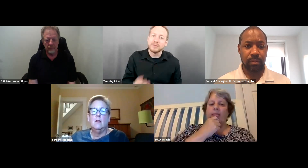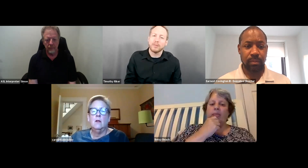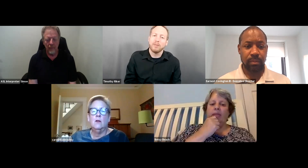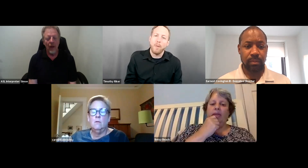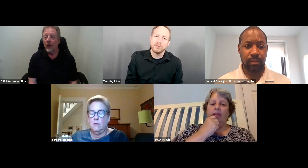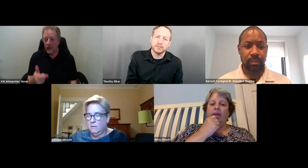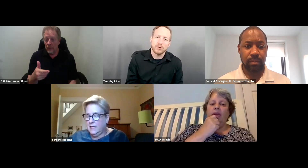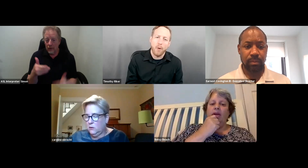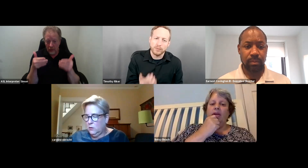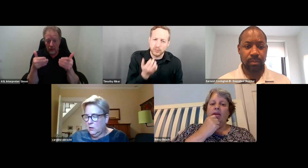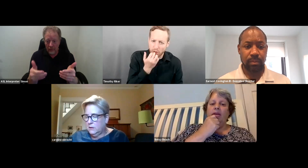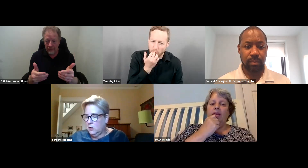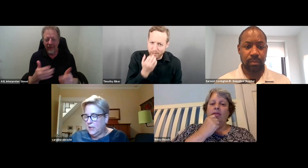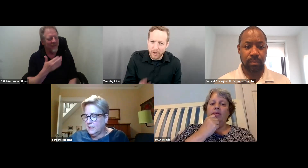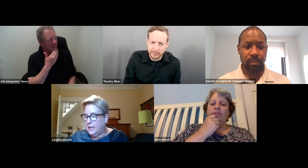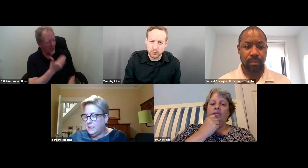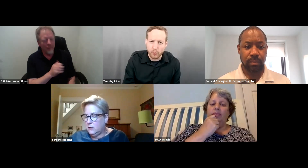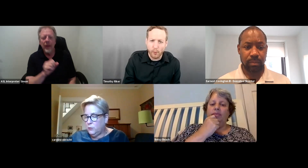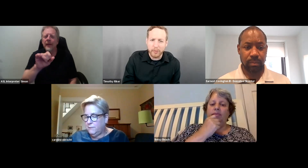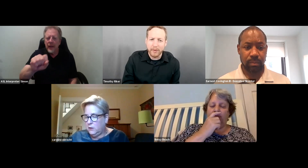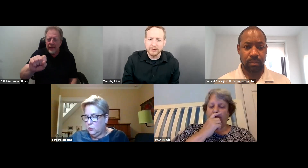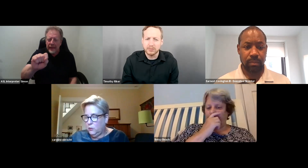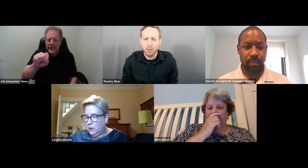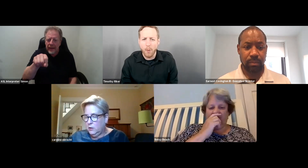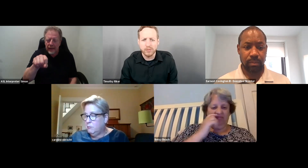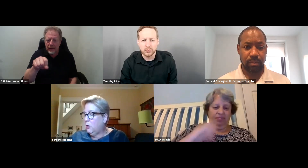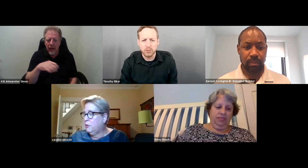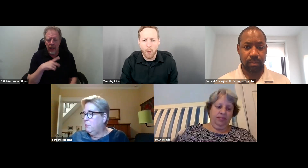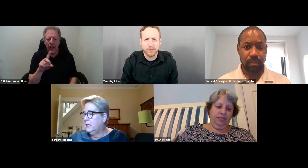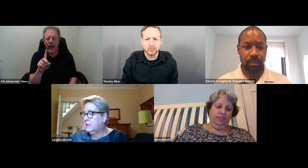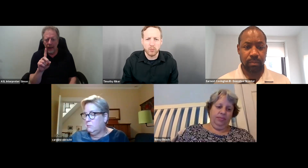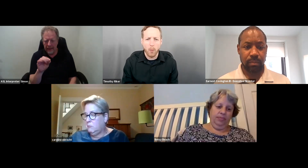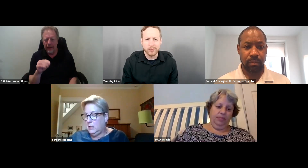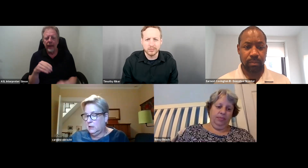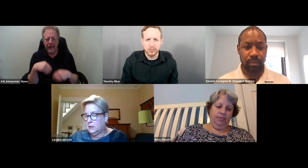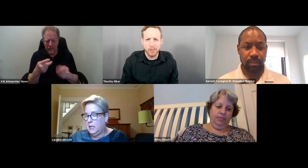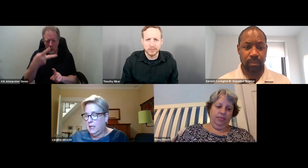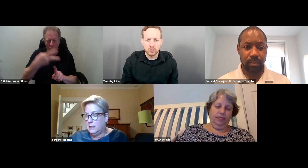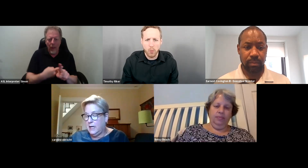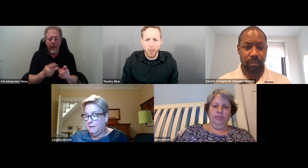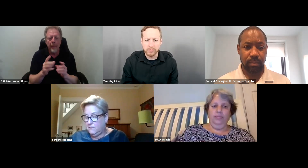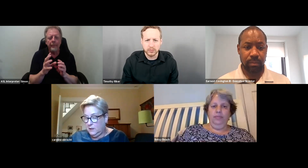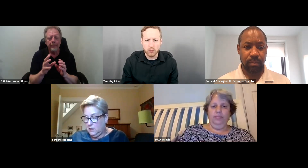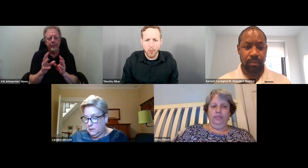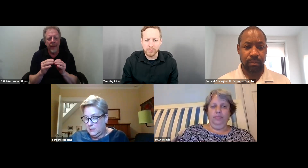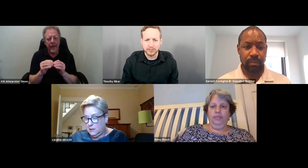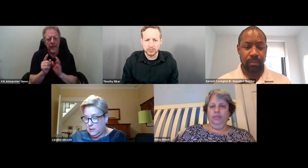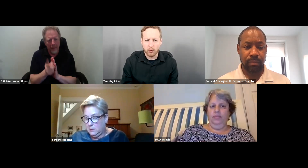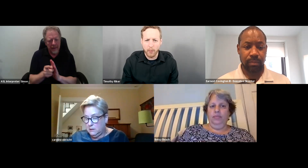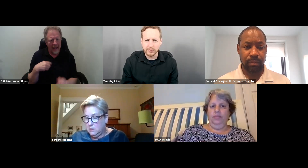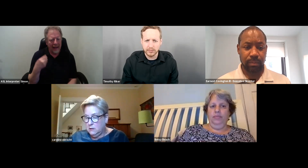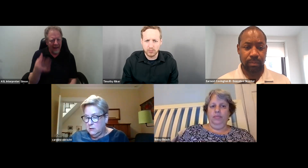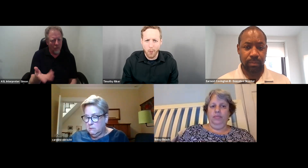Go ahead. Thank you. So yes, I did review both months' meetings, and I feel